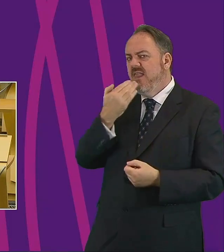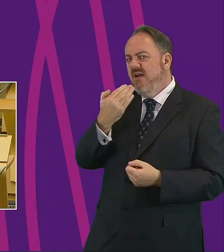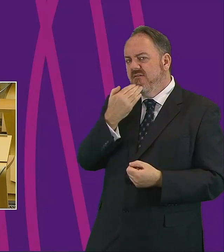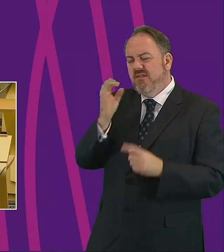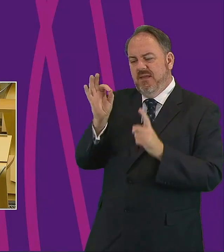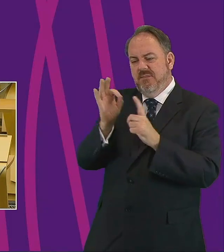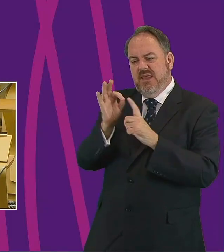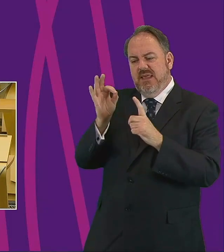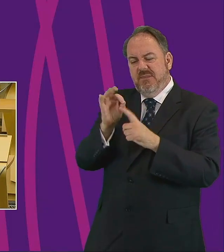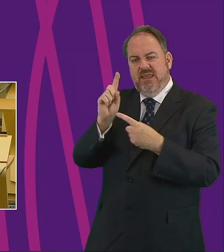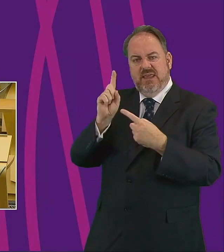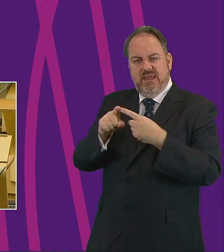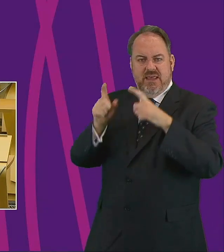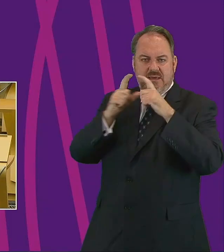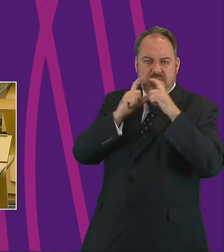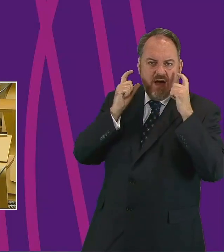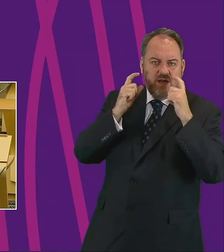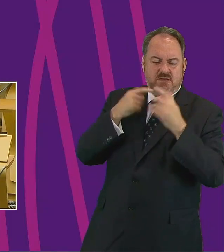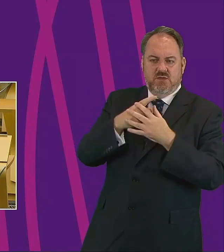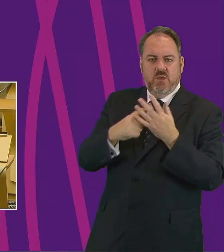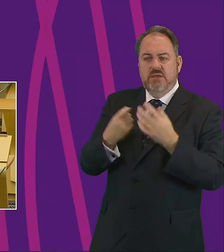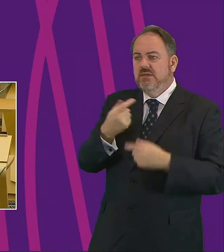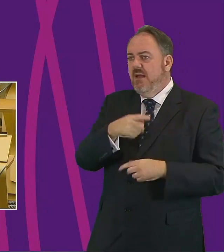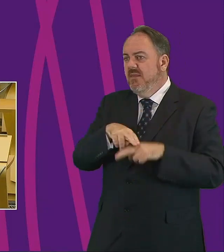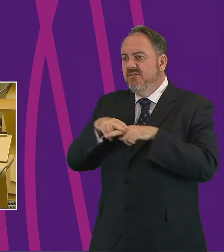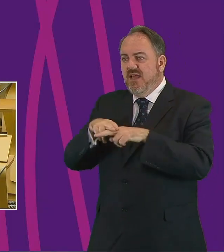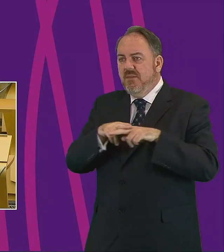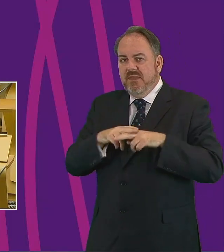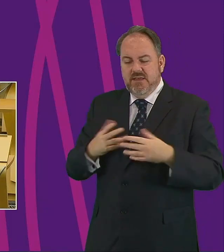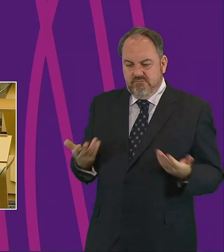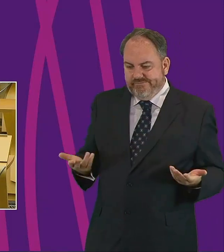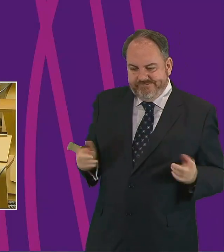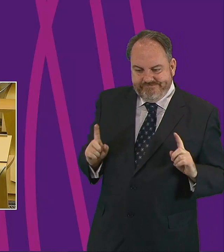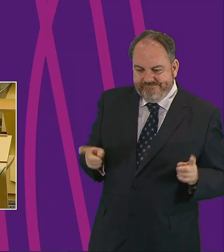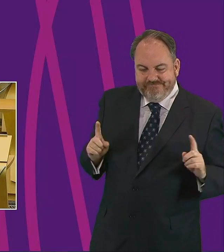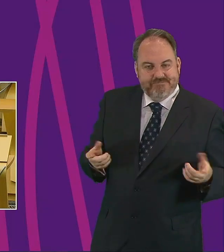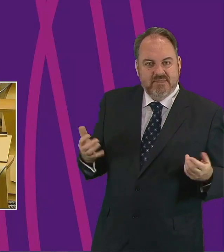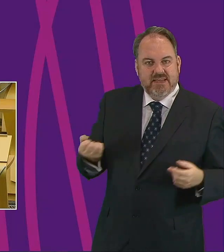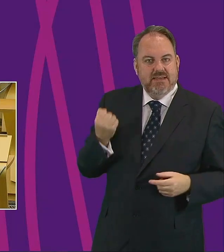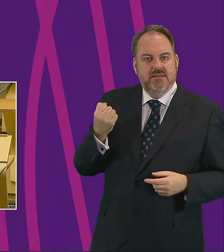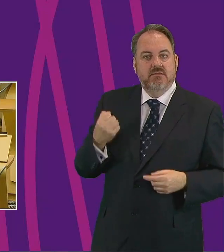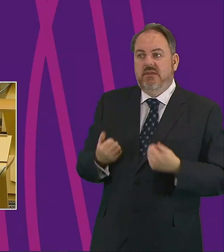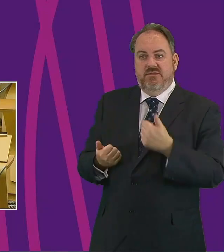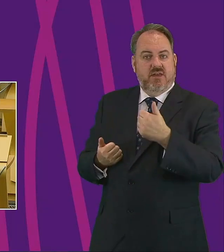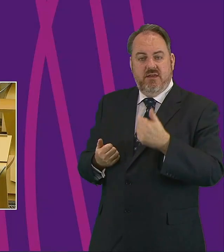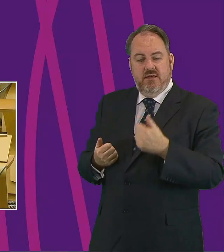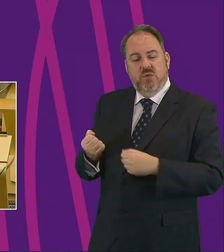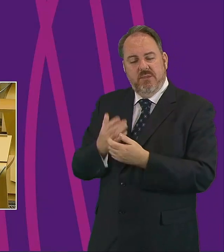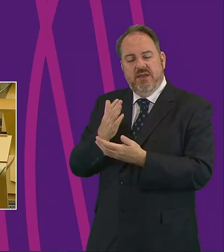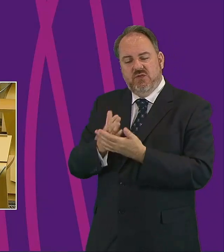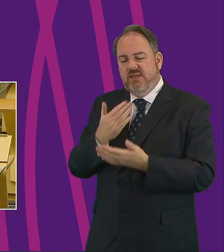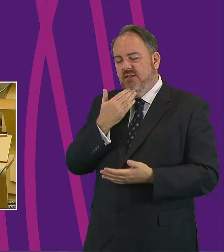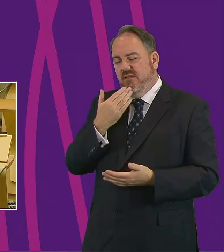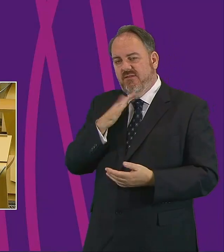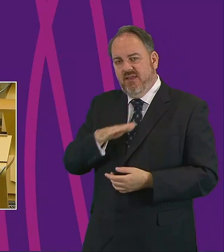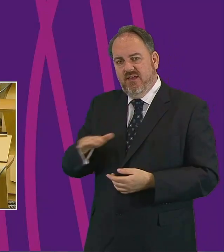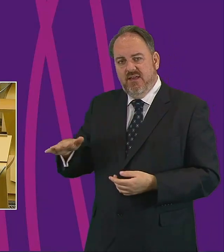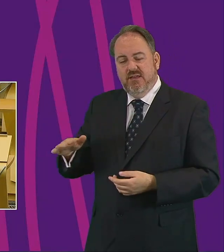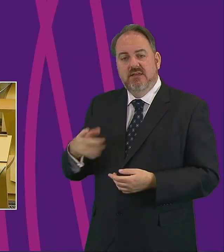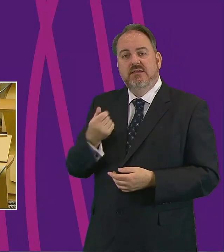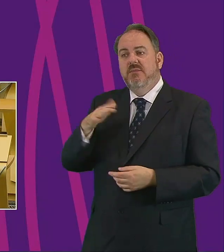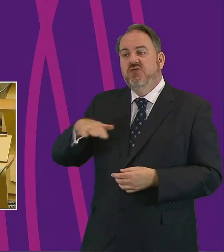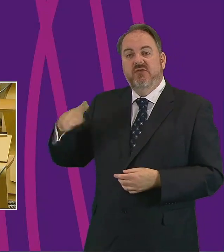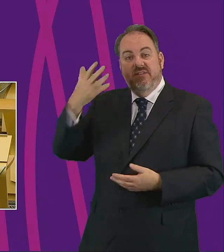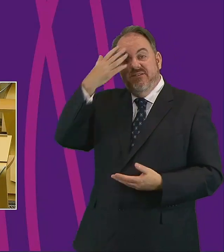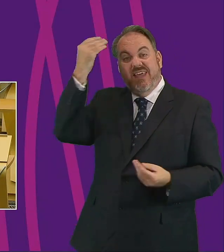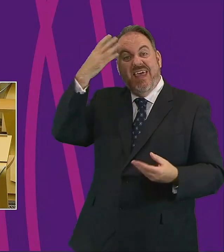may be some families who are not able to make that provision, but there will also inevitably be children who forget to pick their